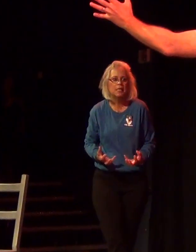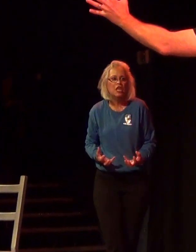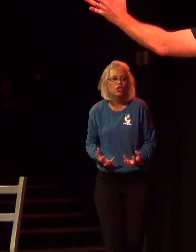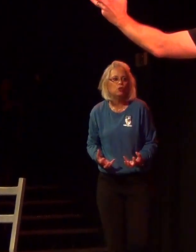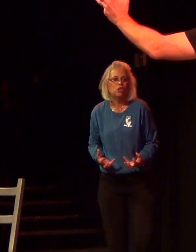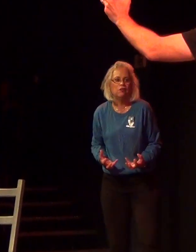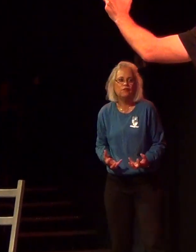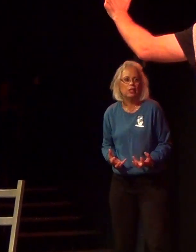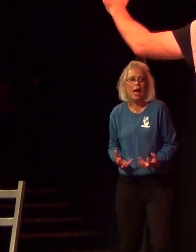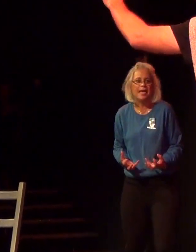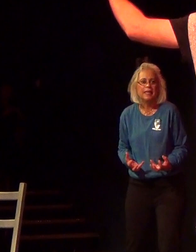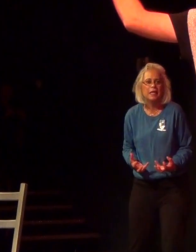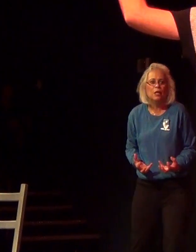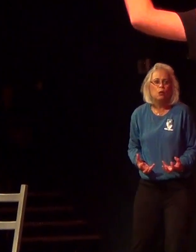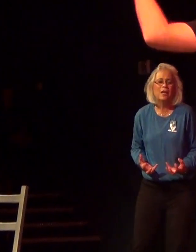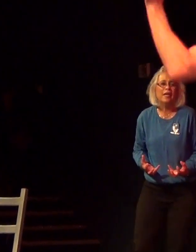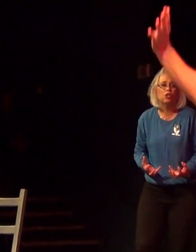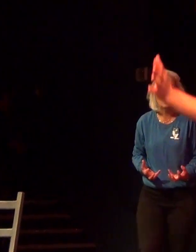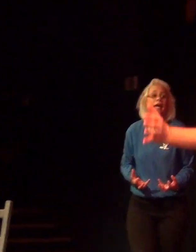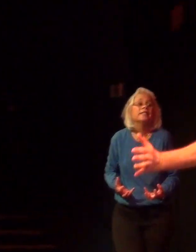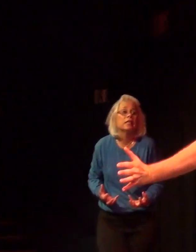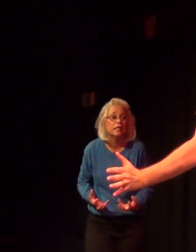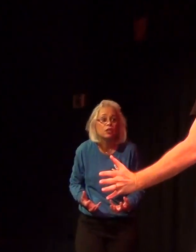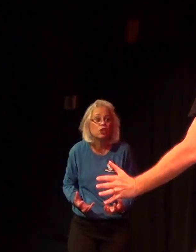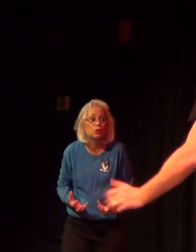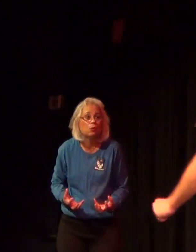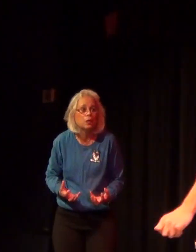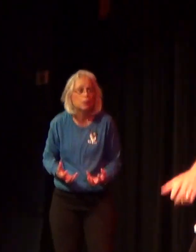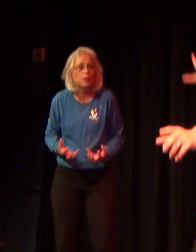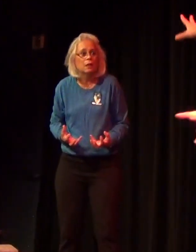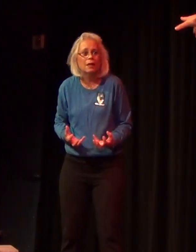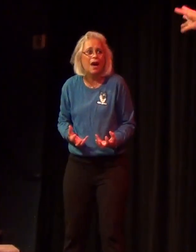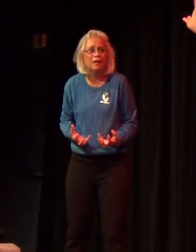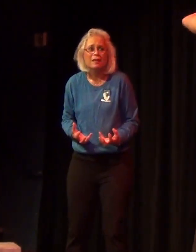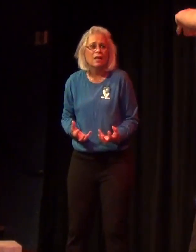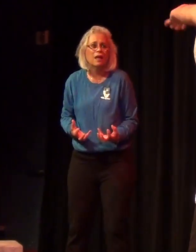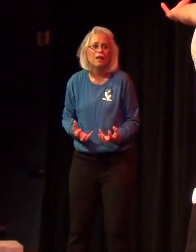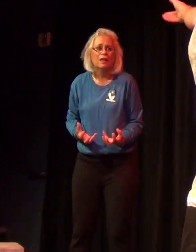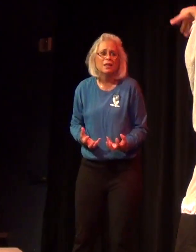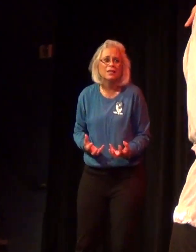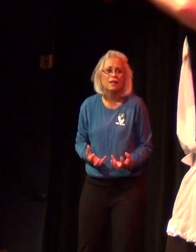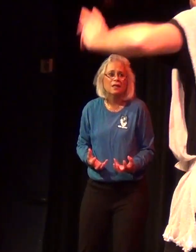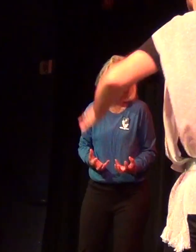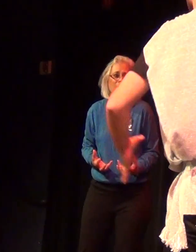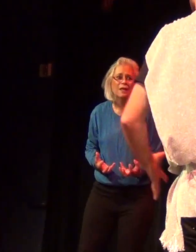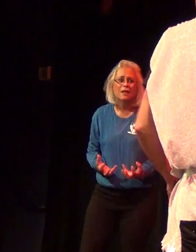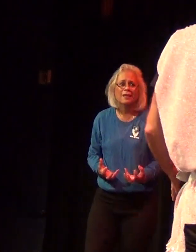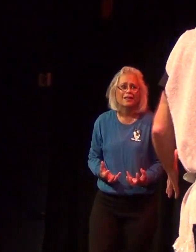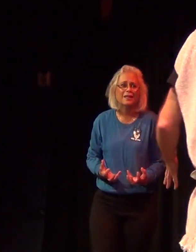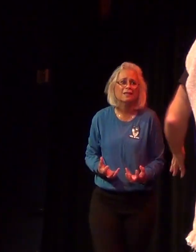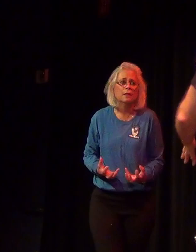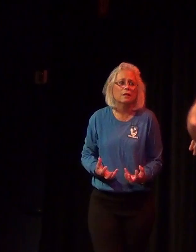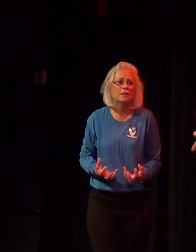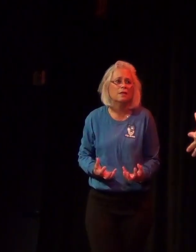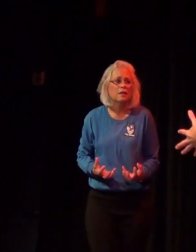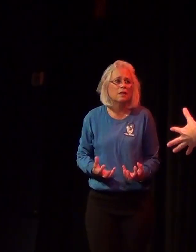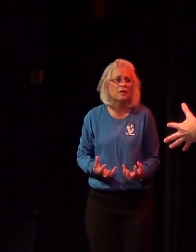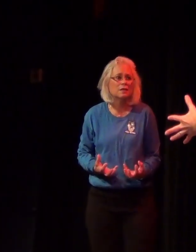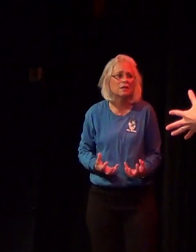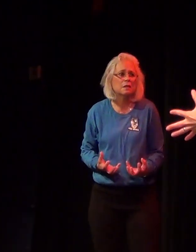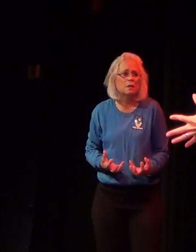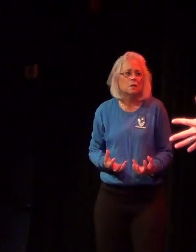Galaxon, you should have died when I tried to kill you. But you couldn't. You just stunned me. I